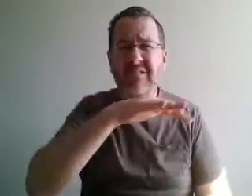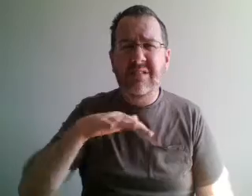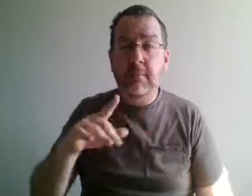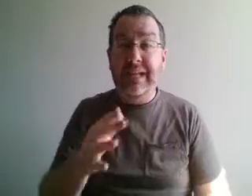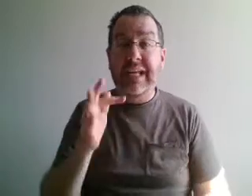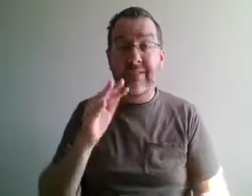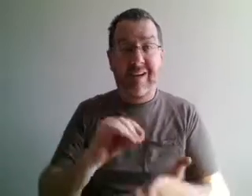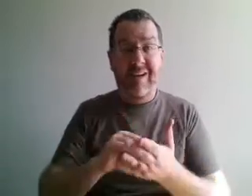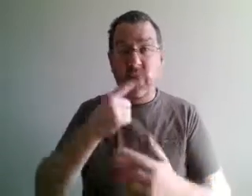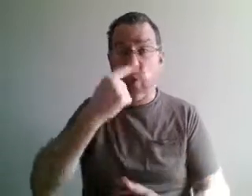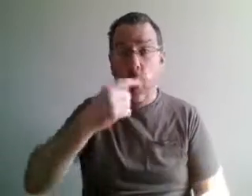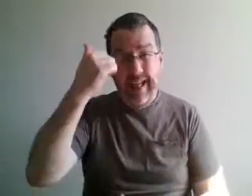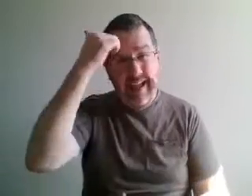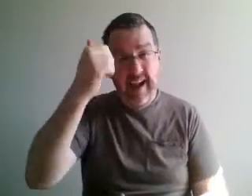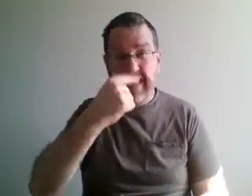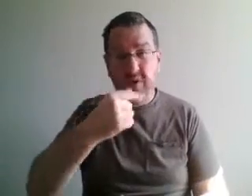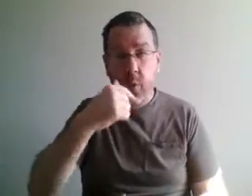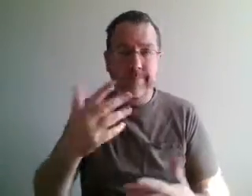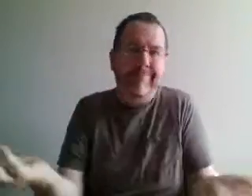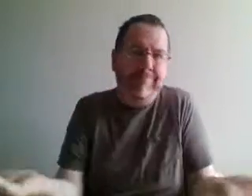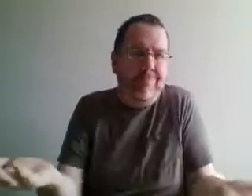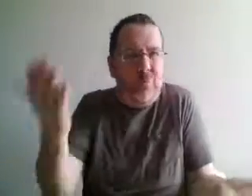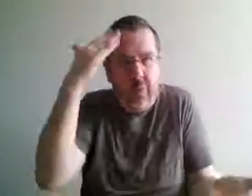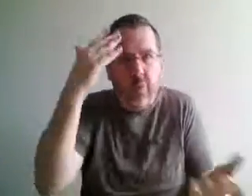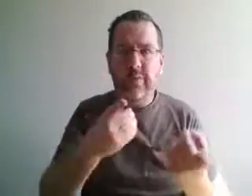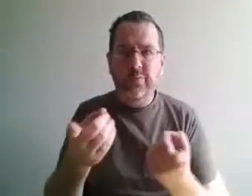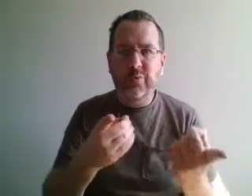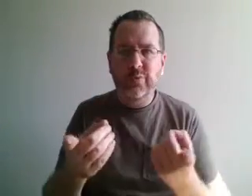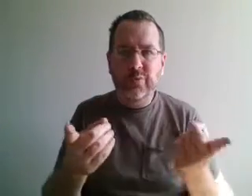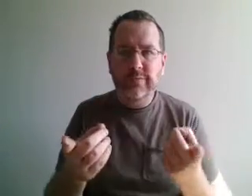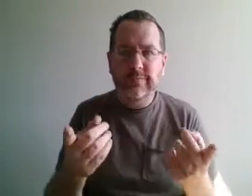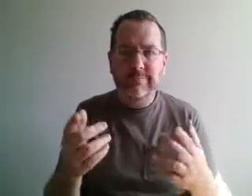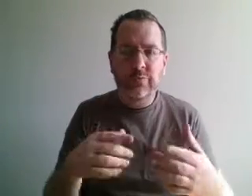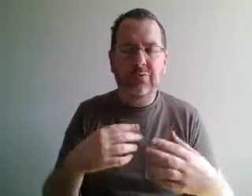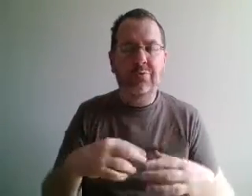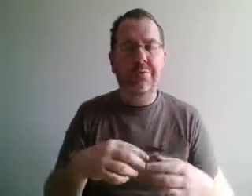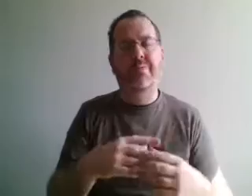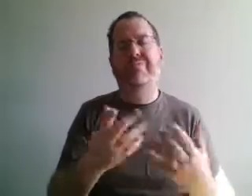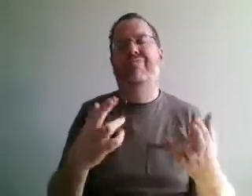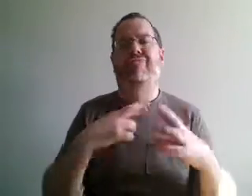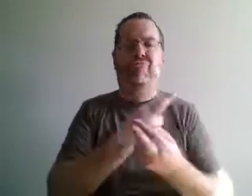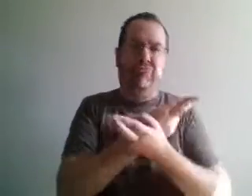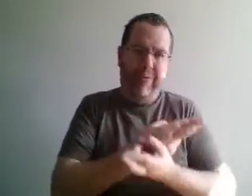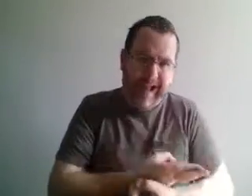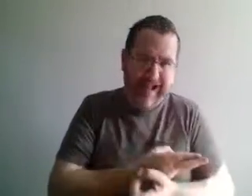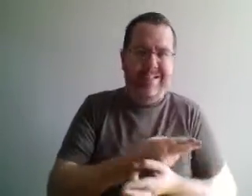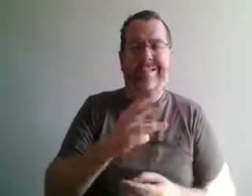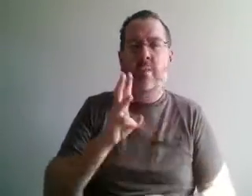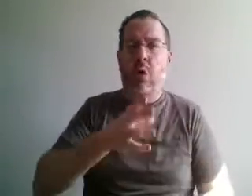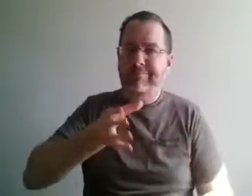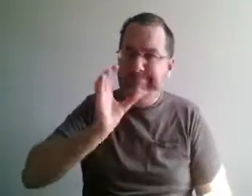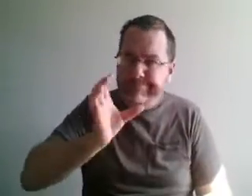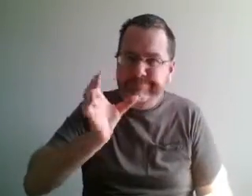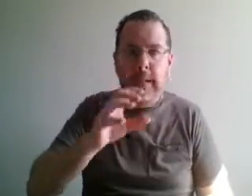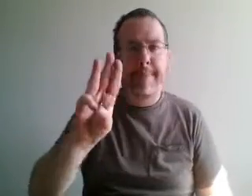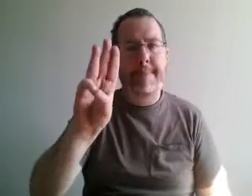cold, you know what to do yourself. You take some time out, you rest, you take fluids, you put paracetamol, and you're going to get better by yourself. So